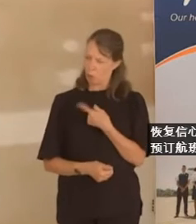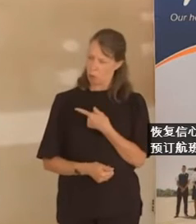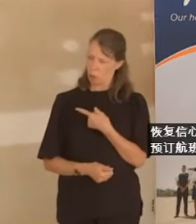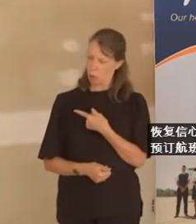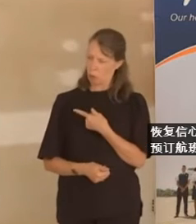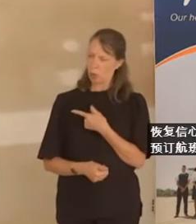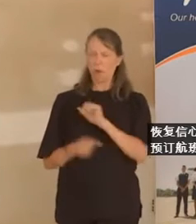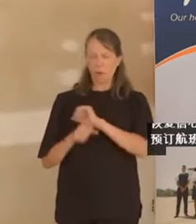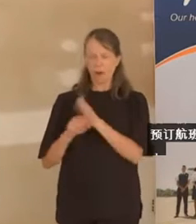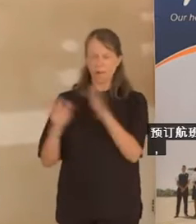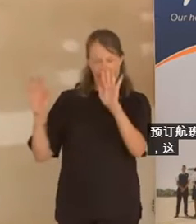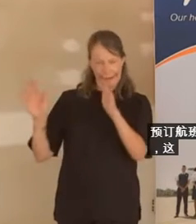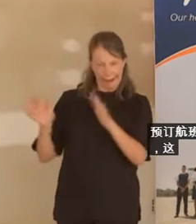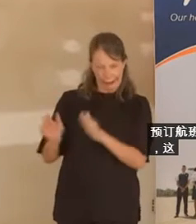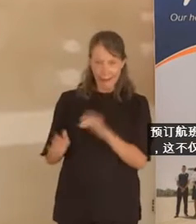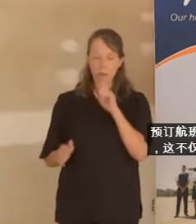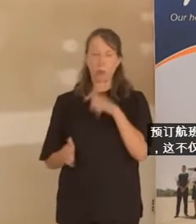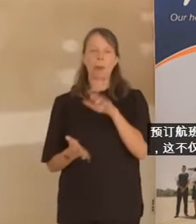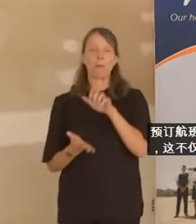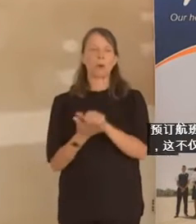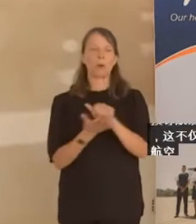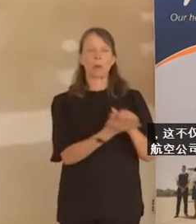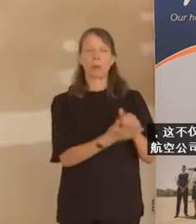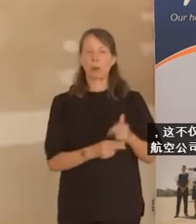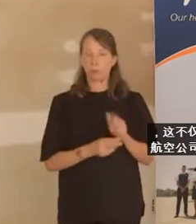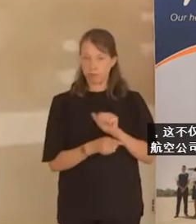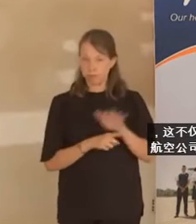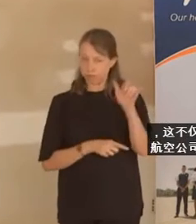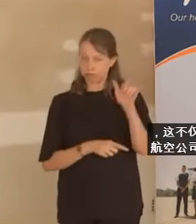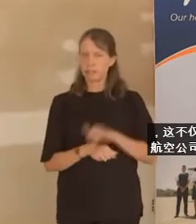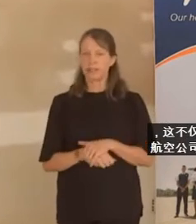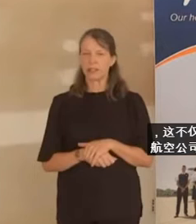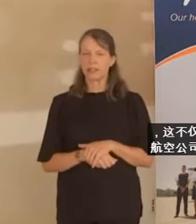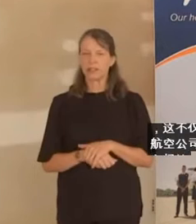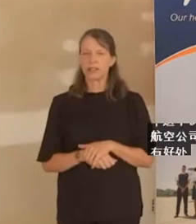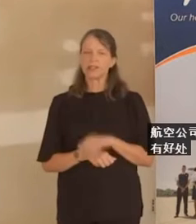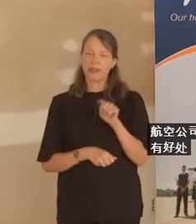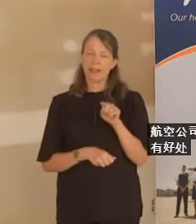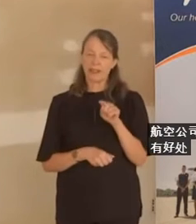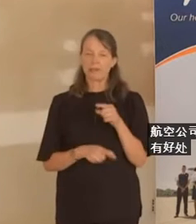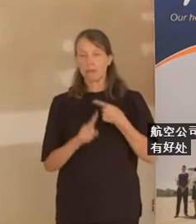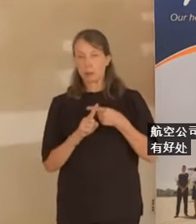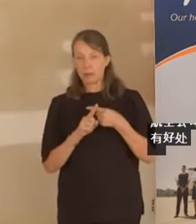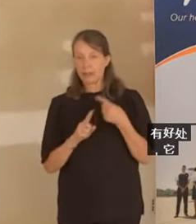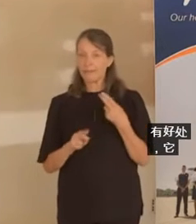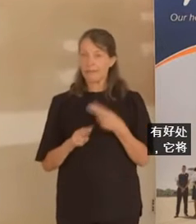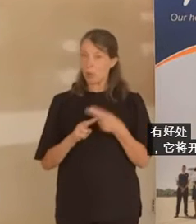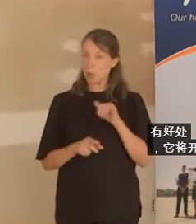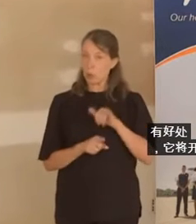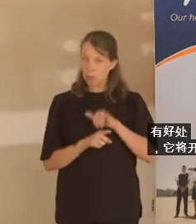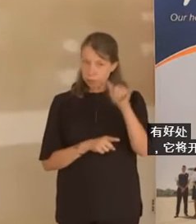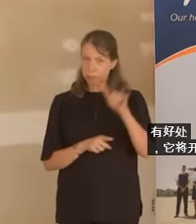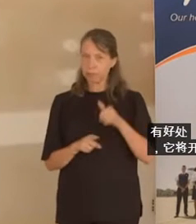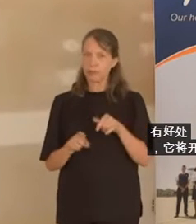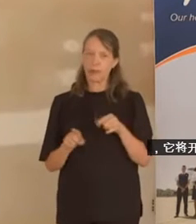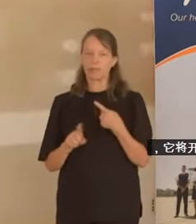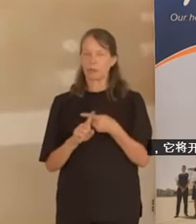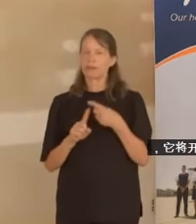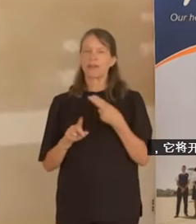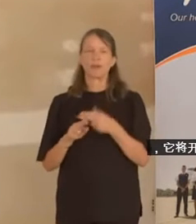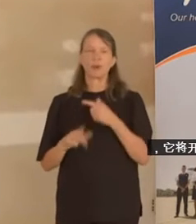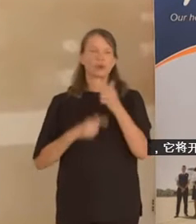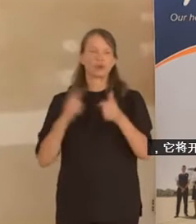and start to travel, and that'll work well for not just airlines but for the tourism industry overall, and it'll start to lift our economy